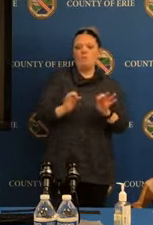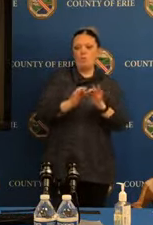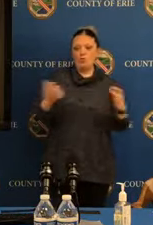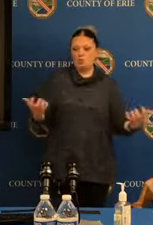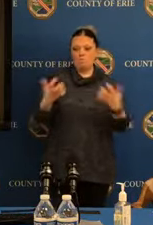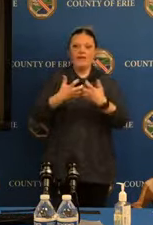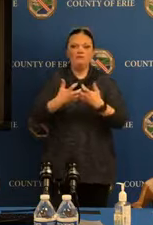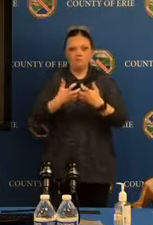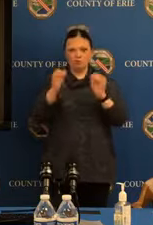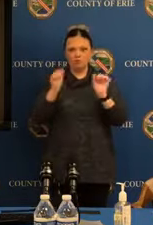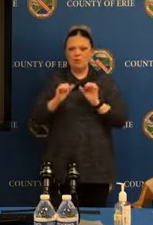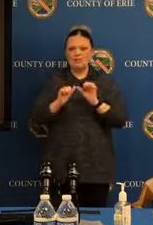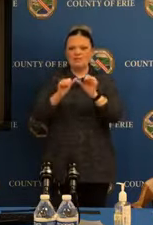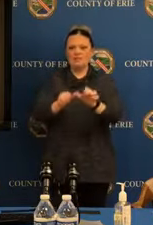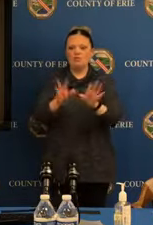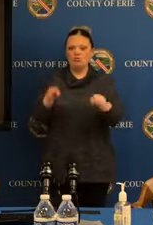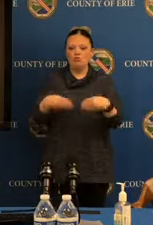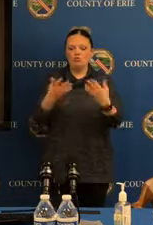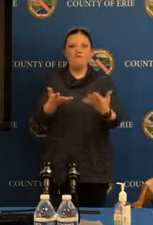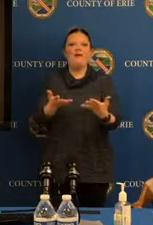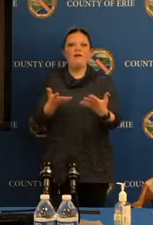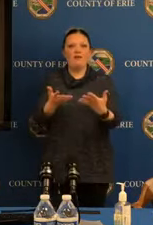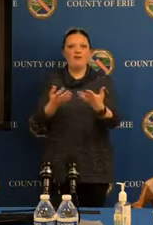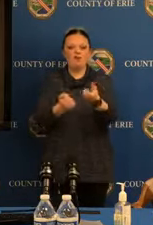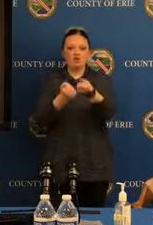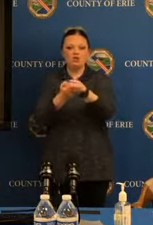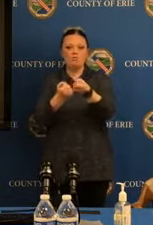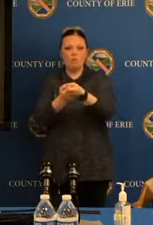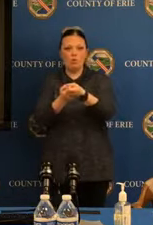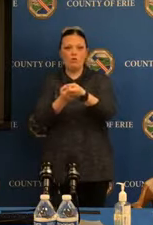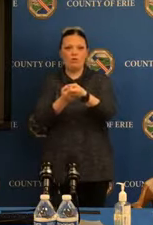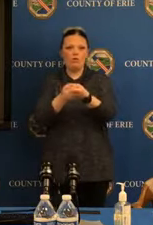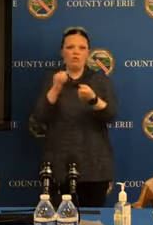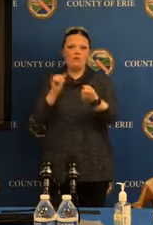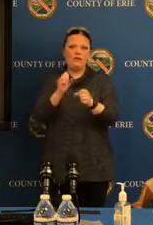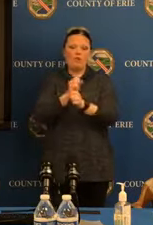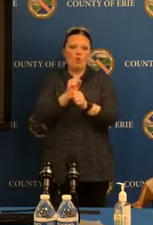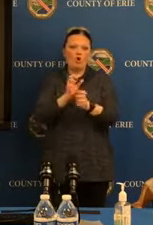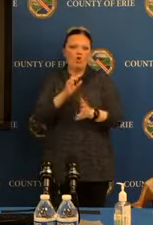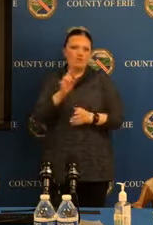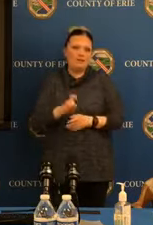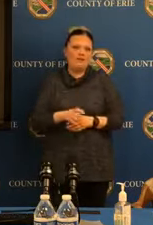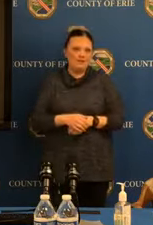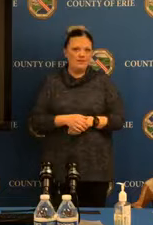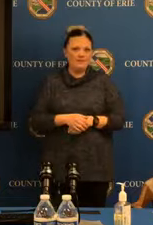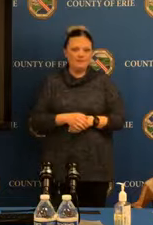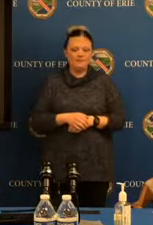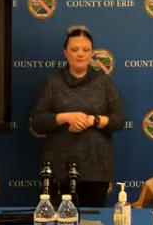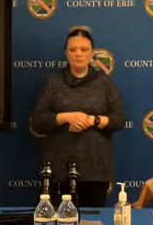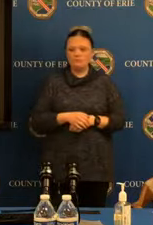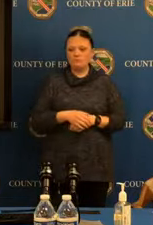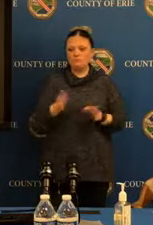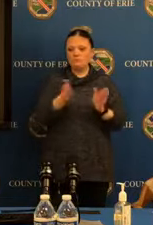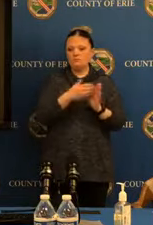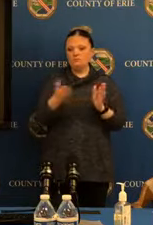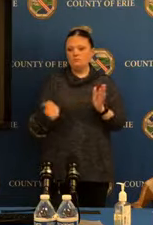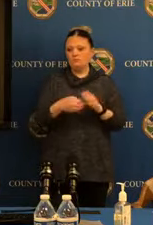can continue providing the kind of support our essential workers need. The next thing I wanted to